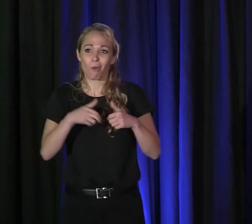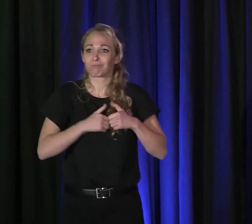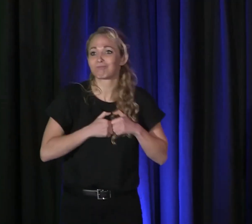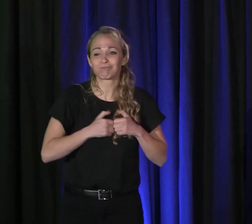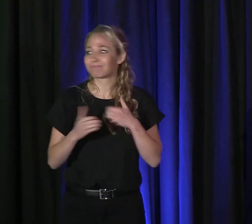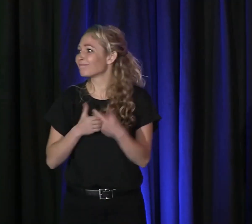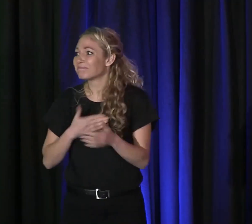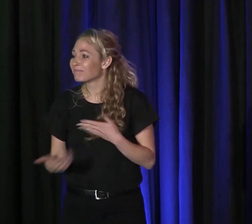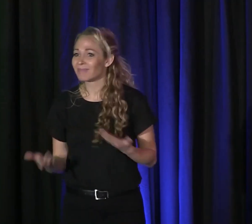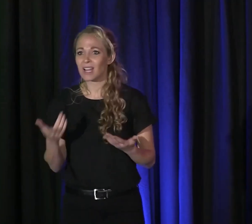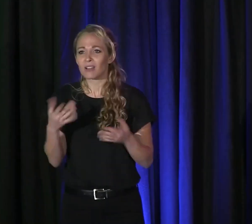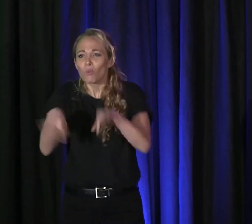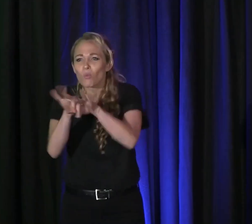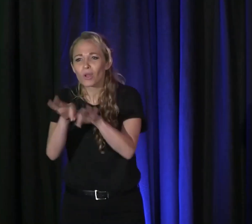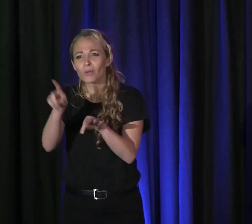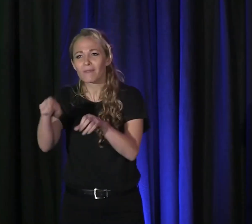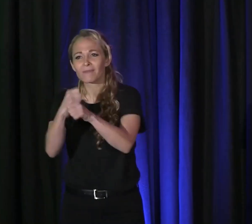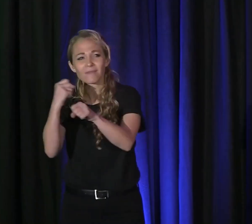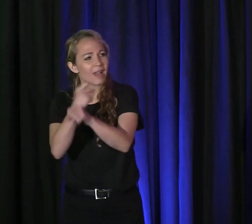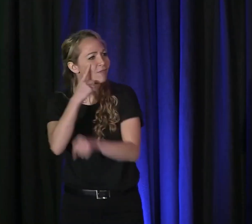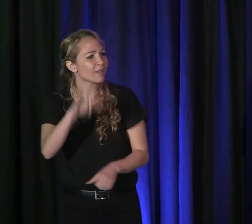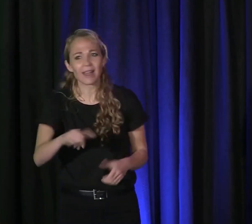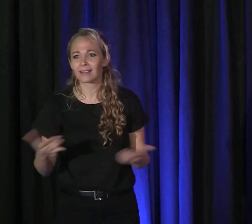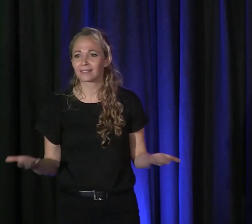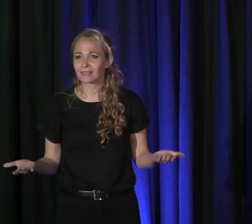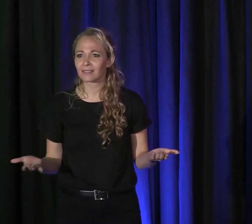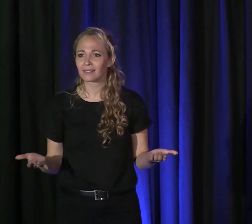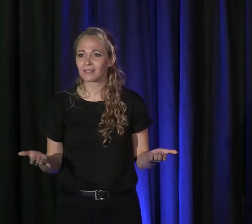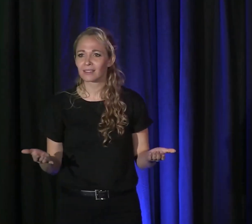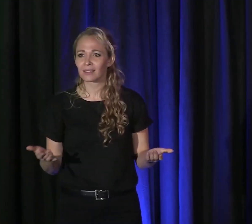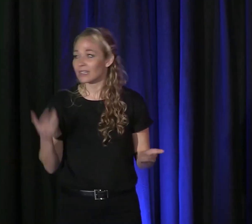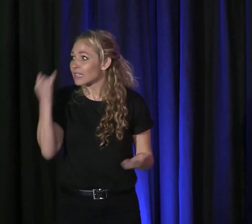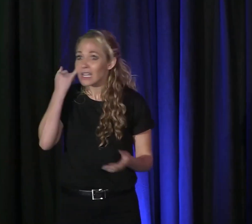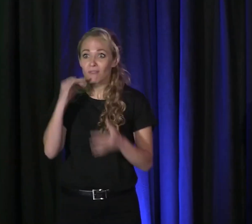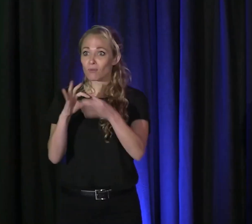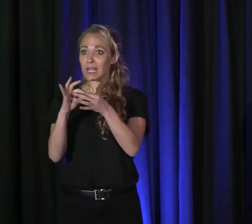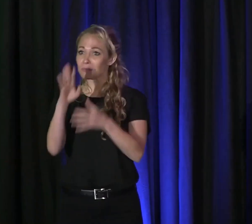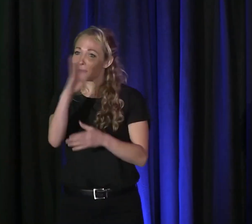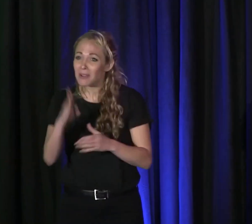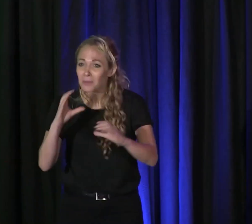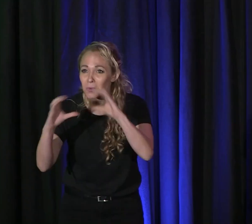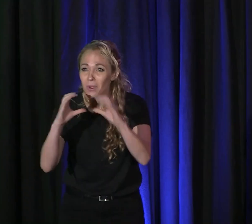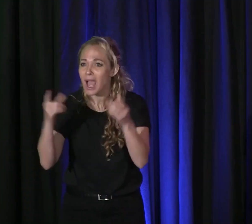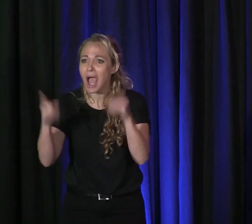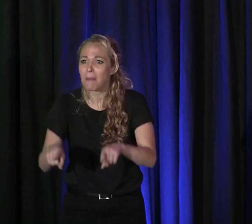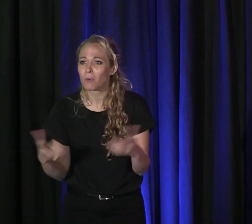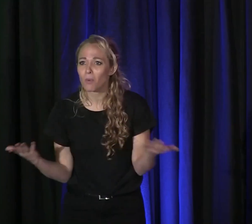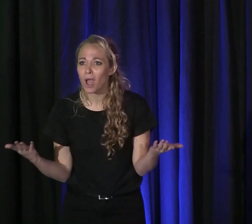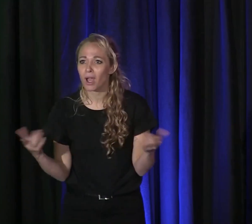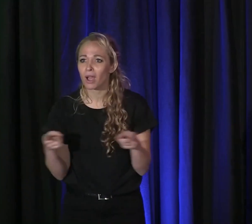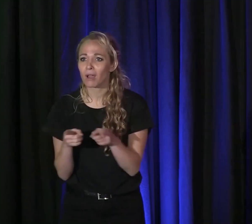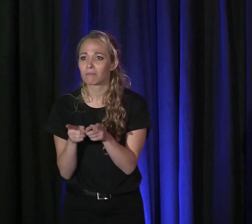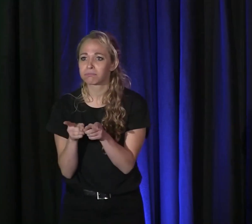with someone, you're married, you have a boyfriend or girlfriend or friends, you have to fight for those relationships. If you never communicate